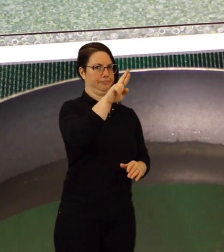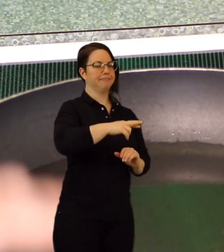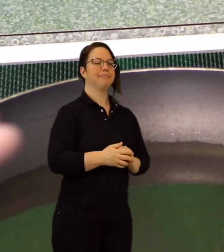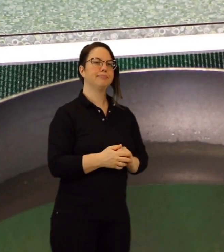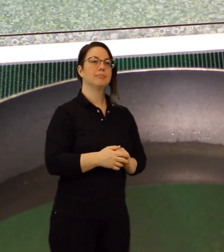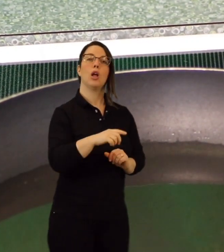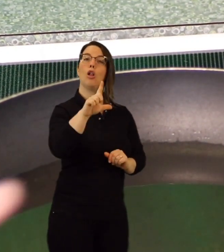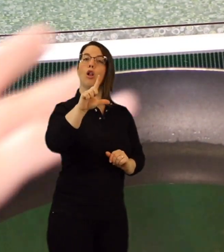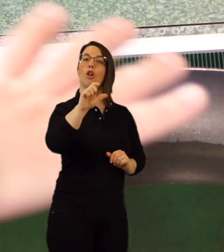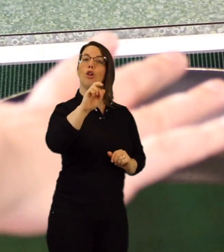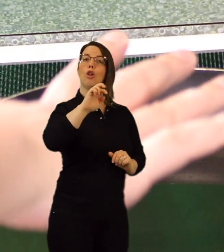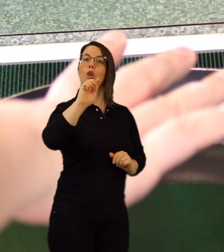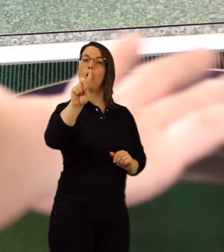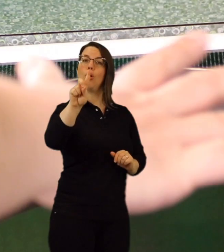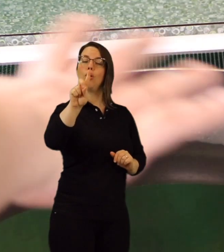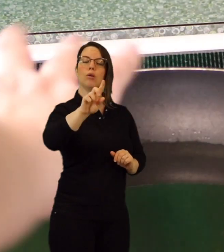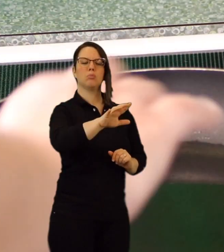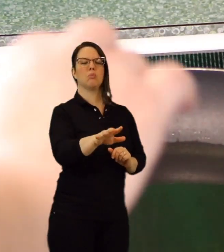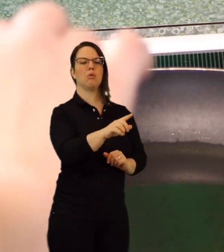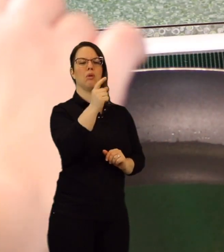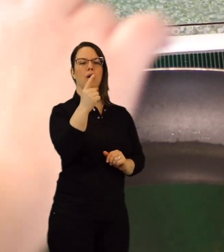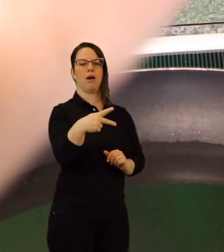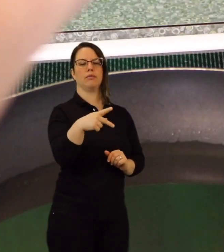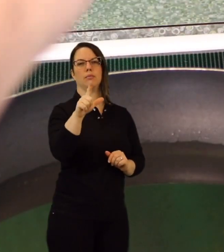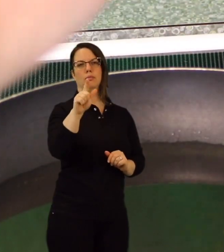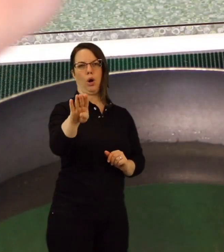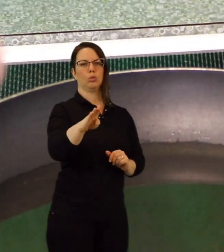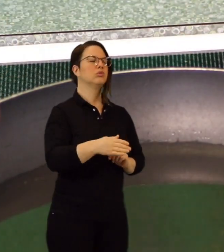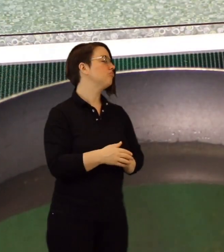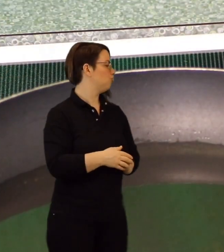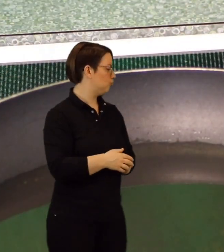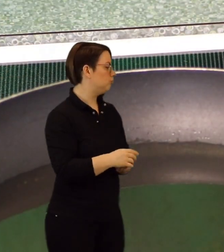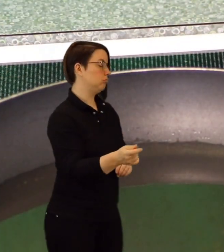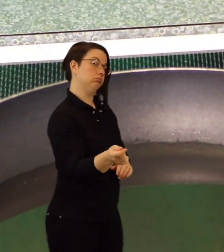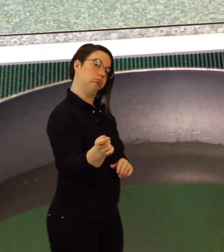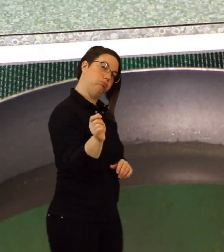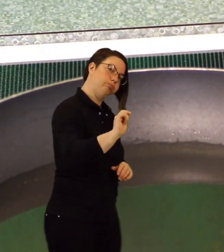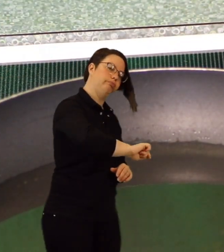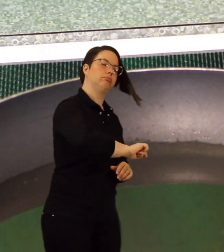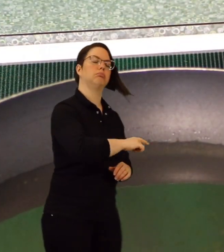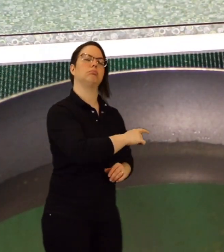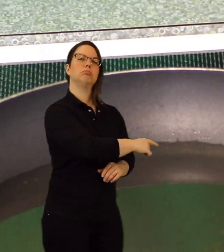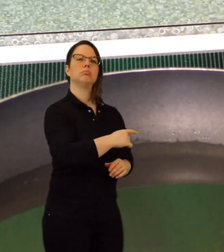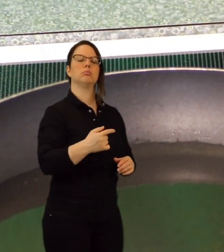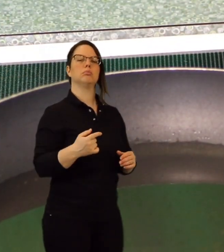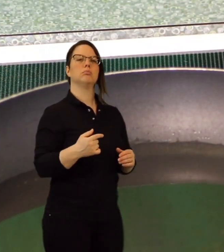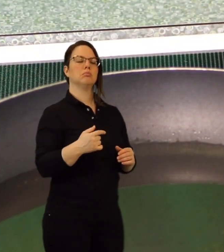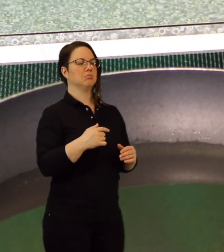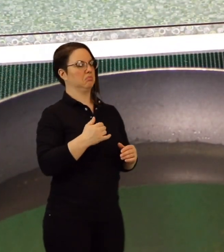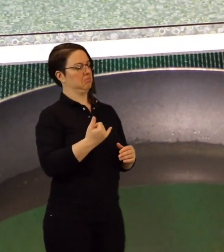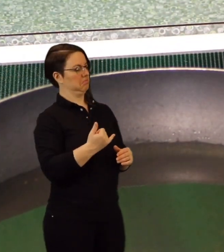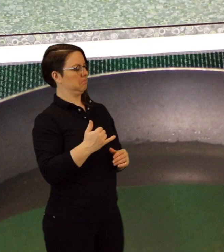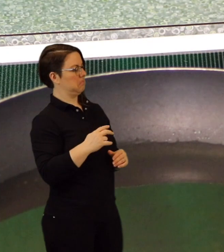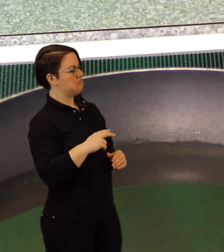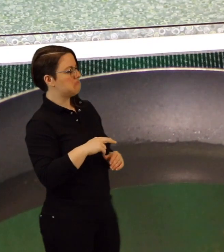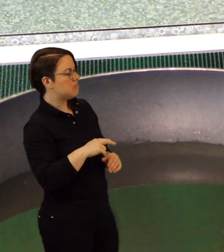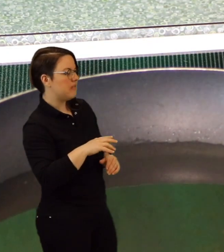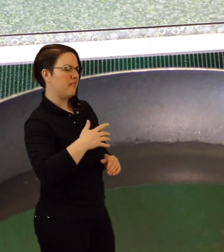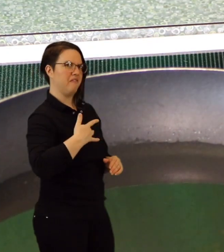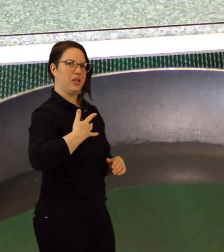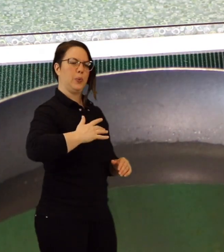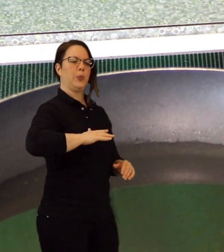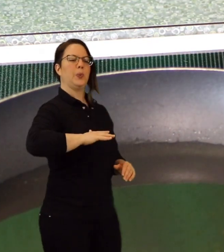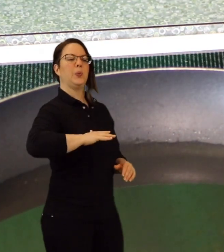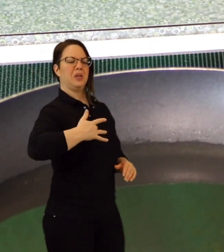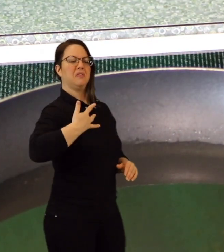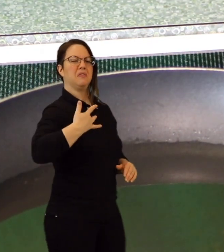It's all melted, it's nice and heated up, we can feel it. We're just going to see if it's hot enough to actually fry the bannock. So I'll show